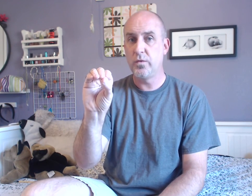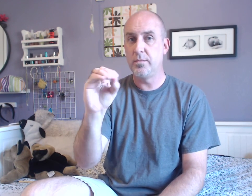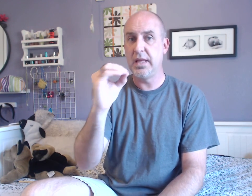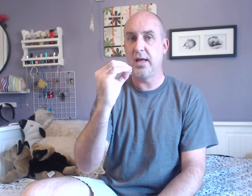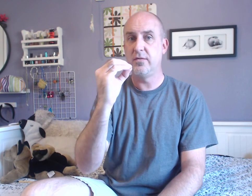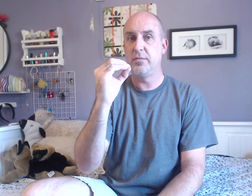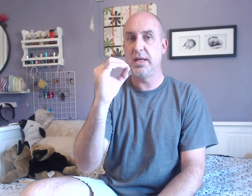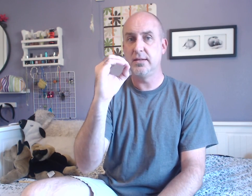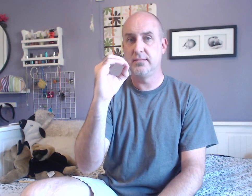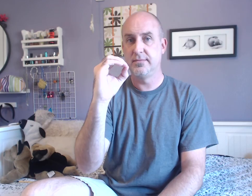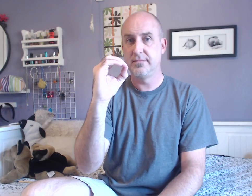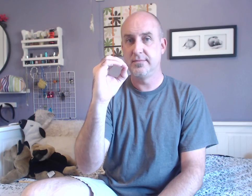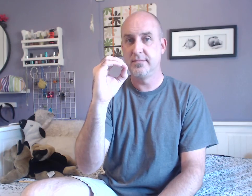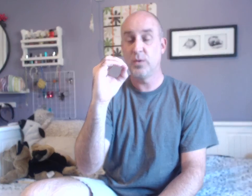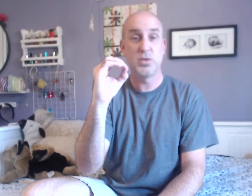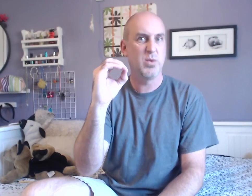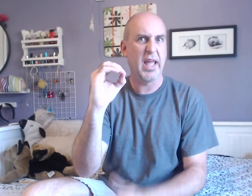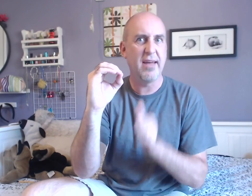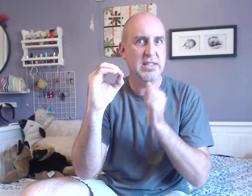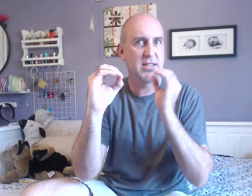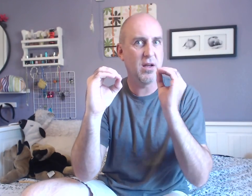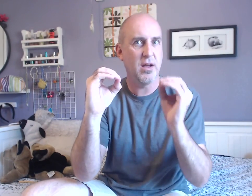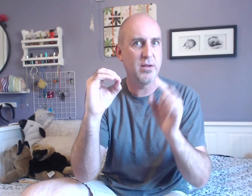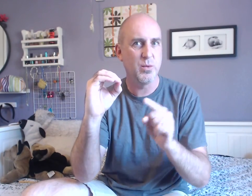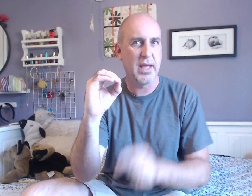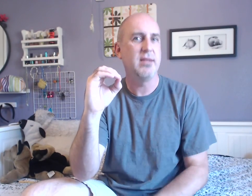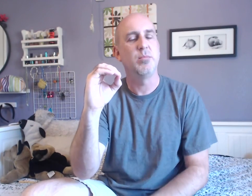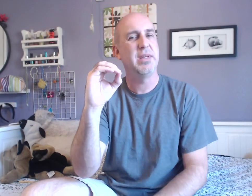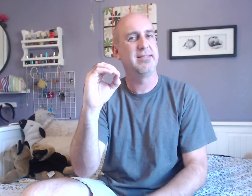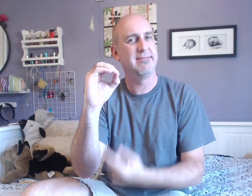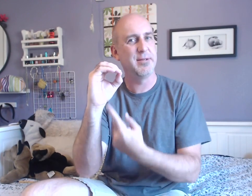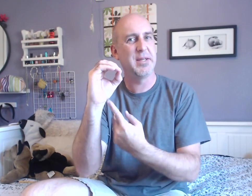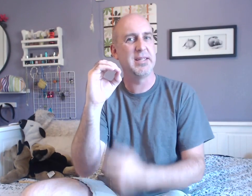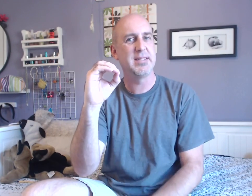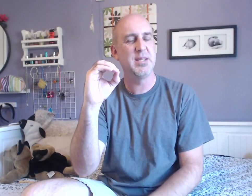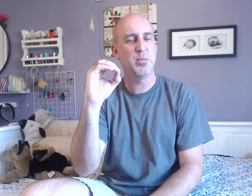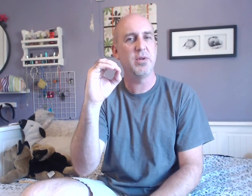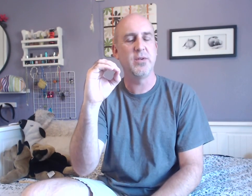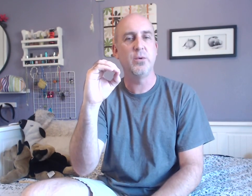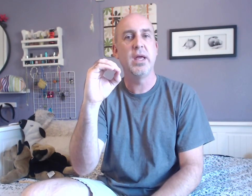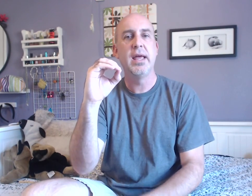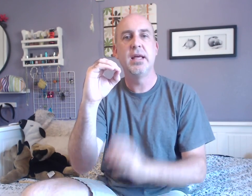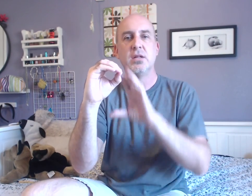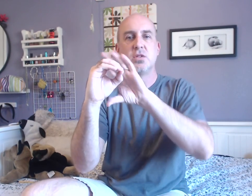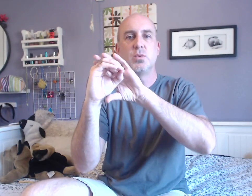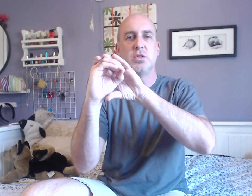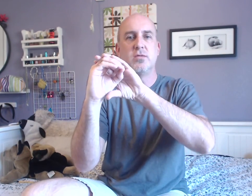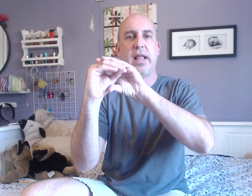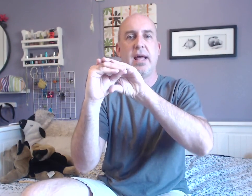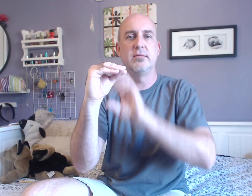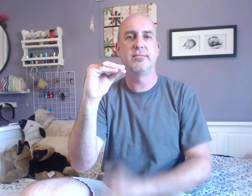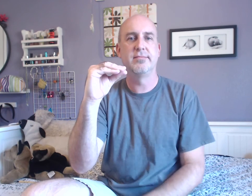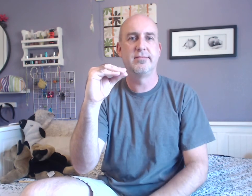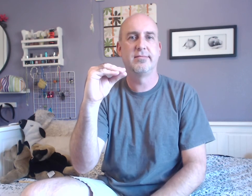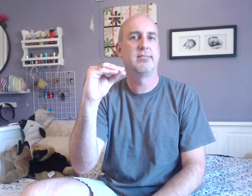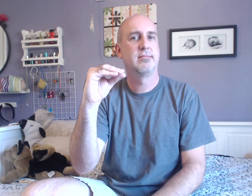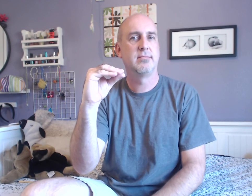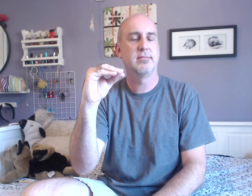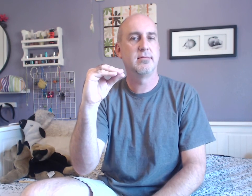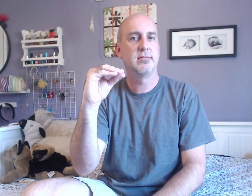the alphabet, which we haven't taught you yet, but you're getting a sneak preview, squished flat.